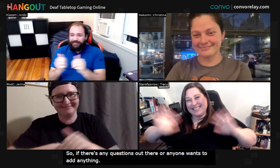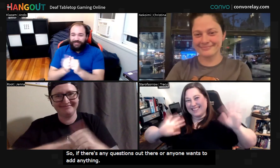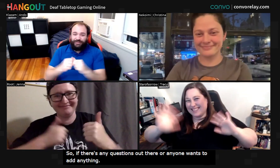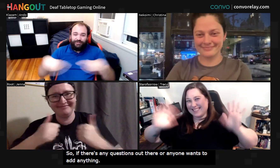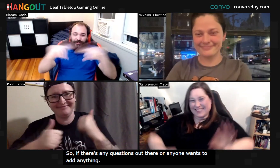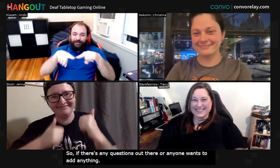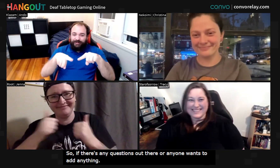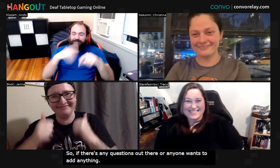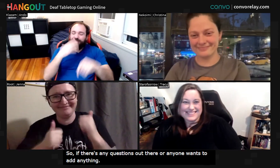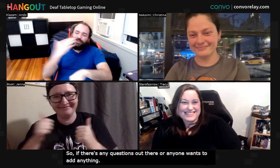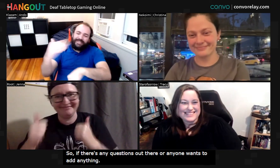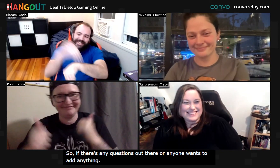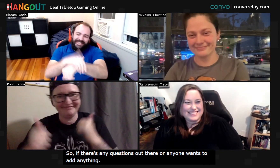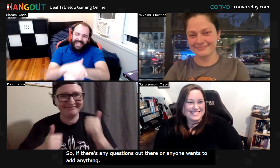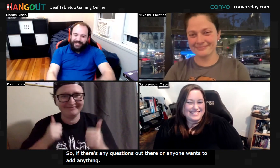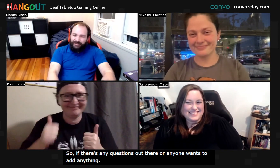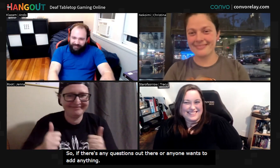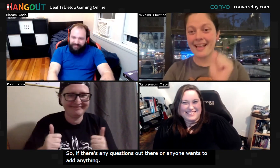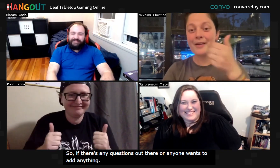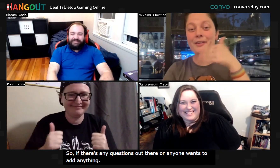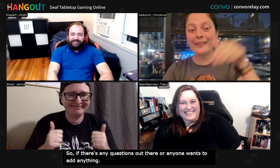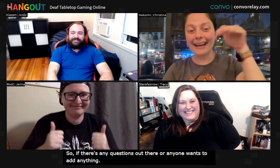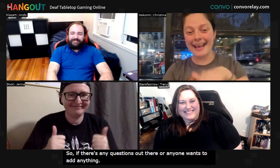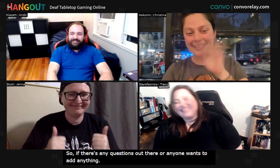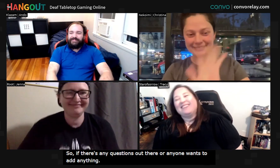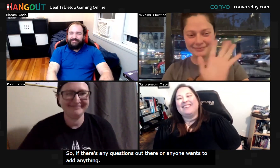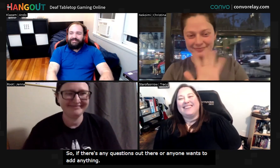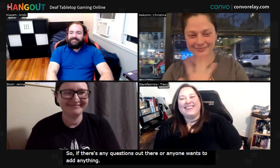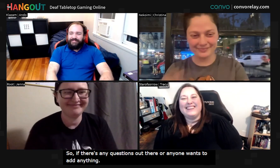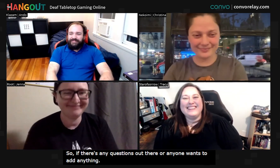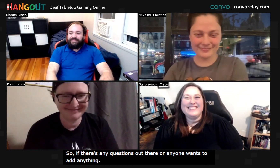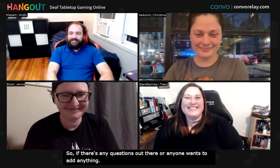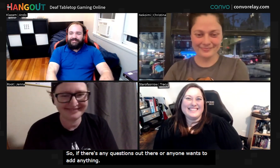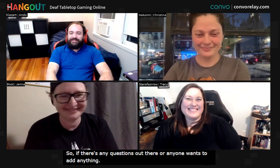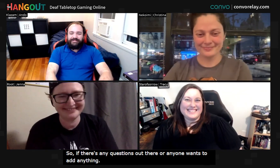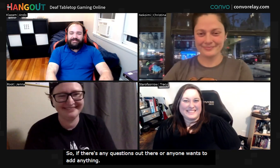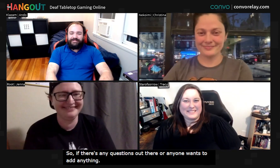you for It was watching. enjoyable to chat with all of you. Good night. Take Have a care. good night. Bye, y'all.